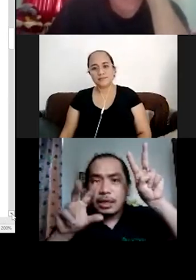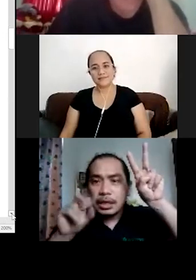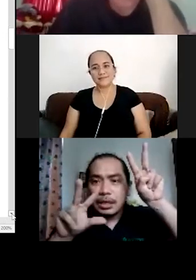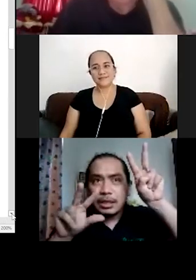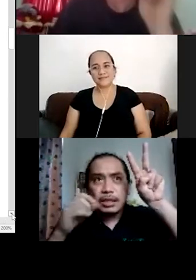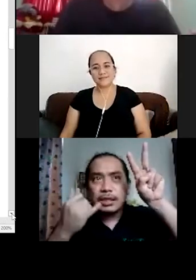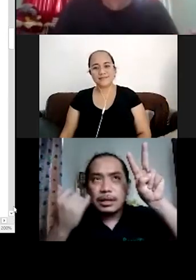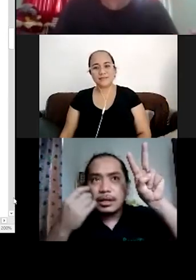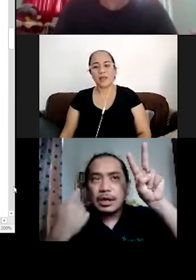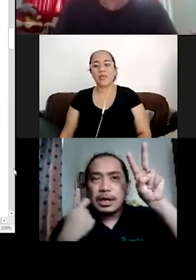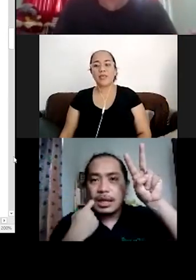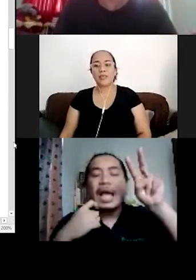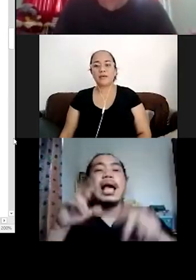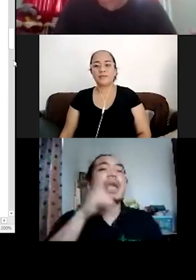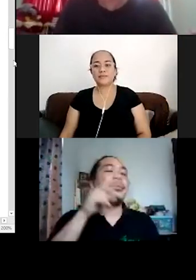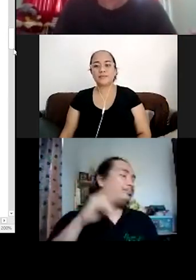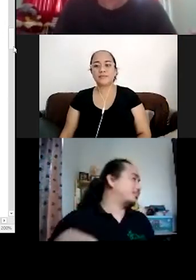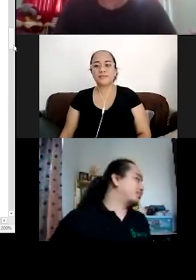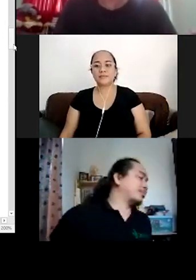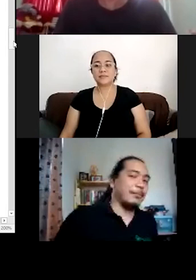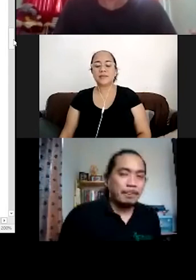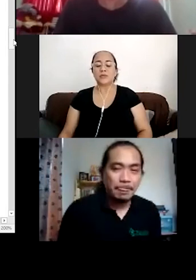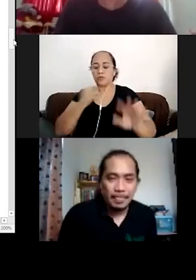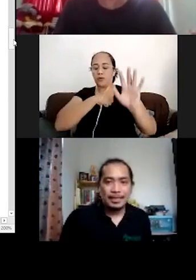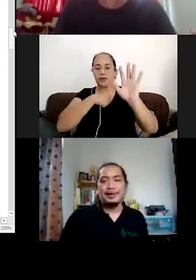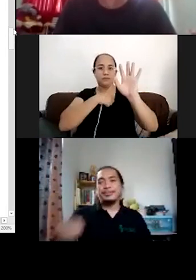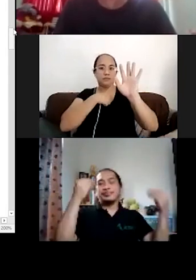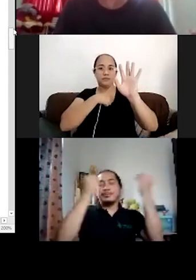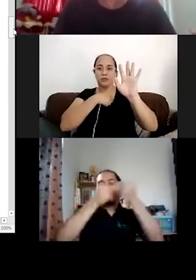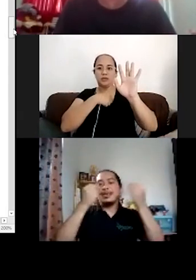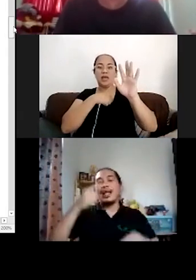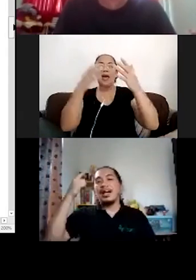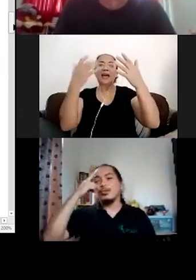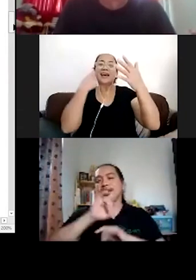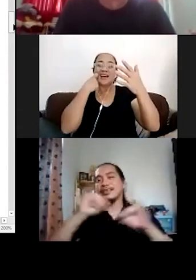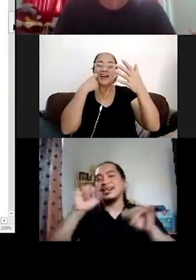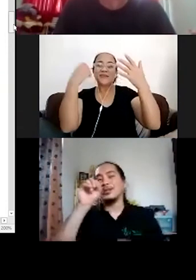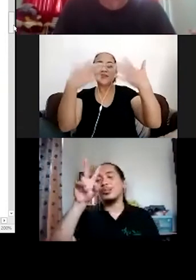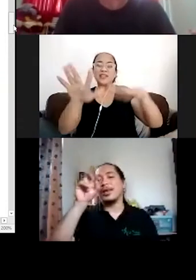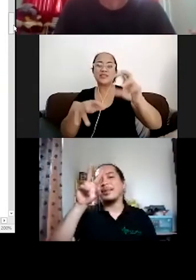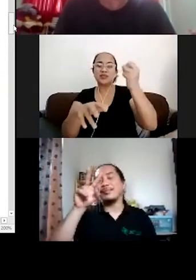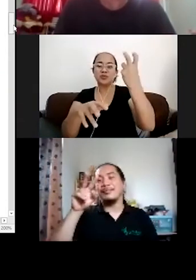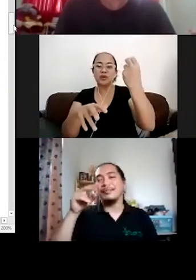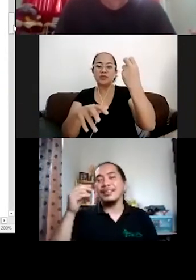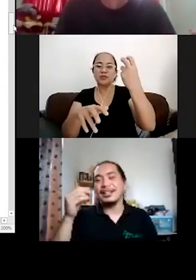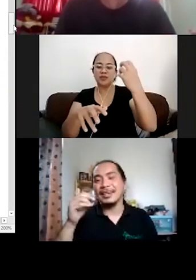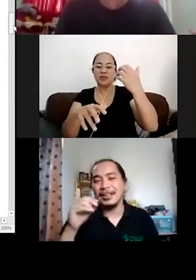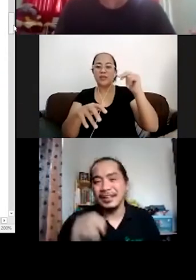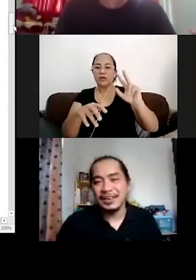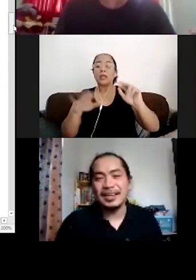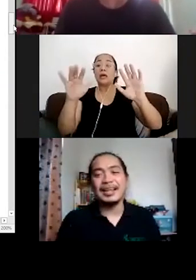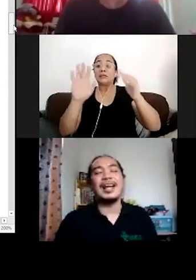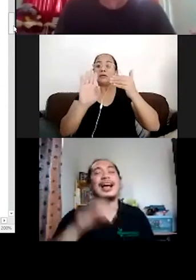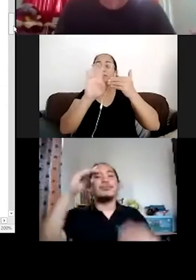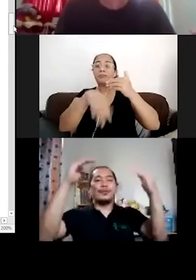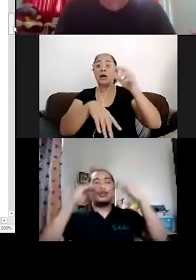we're on number 12 or 13 now. Sorry, we finished 12 and 13. Let's go back. 12. The